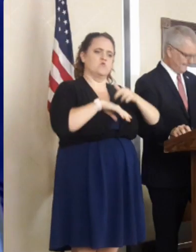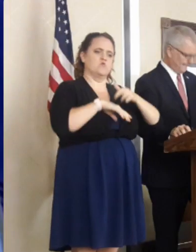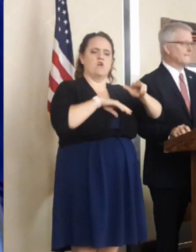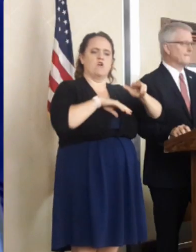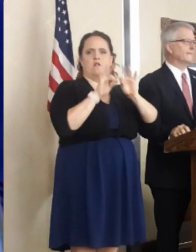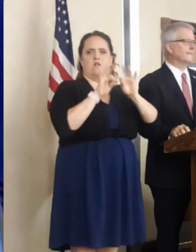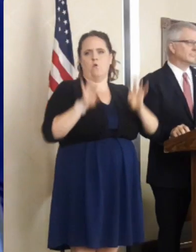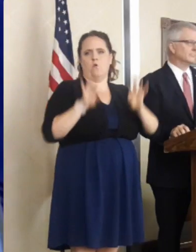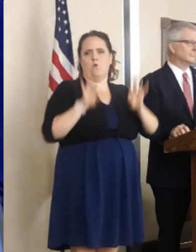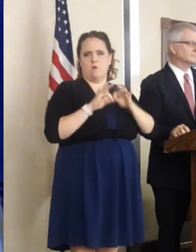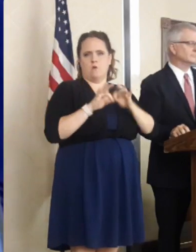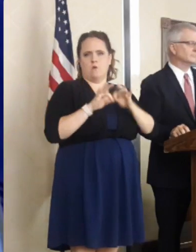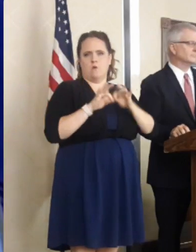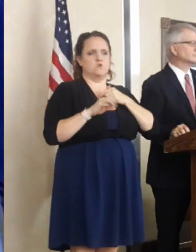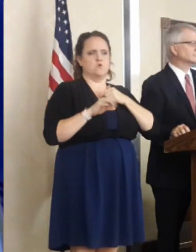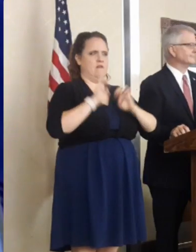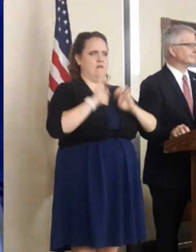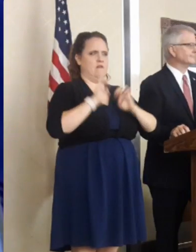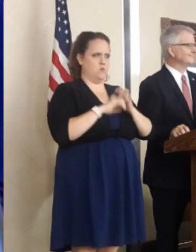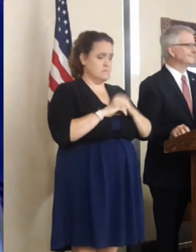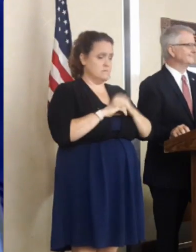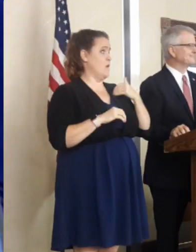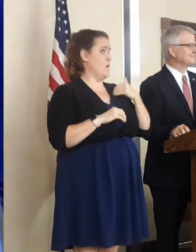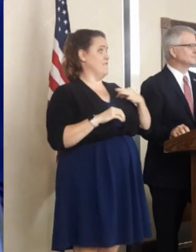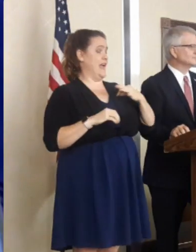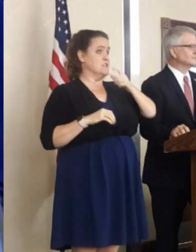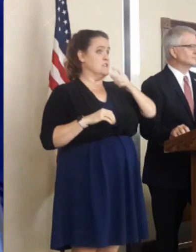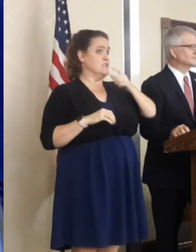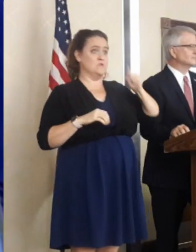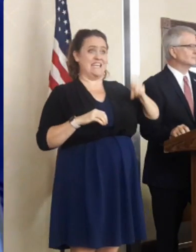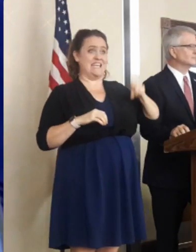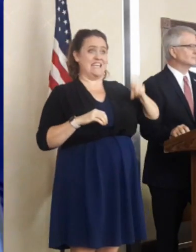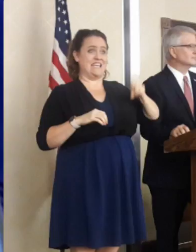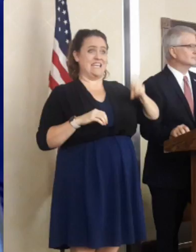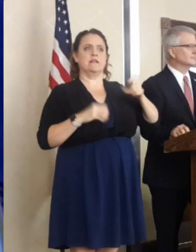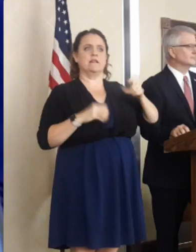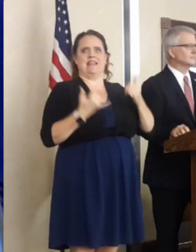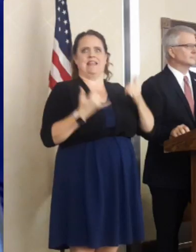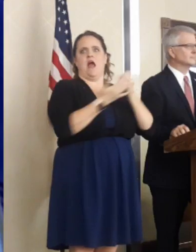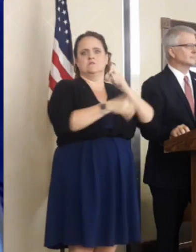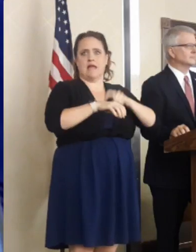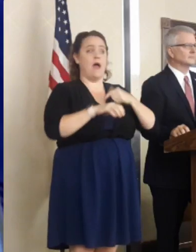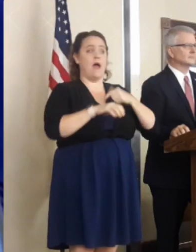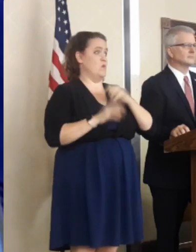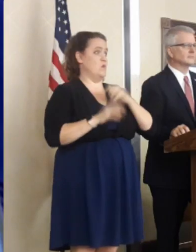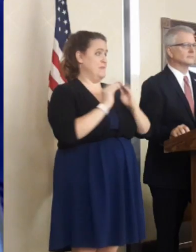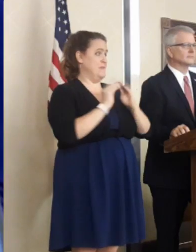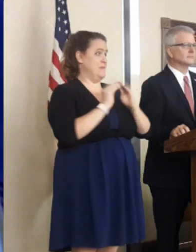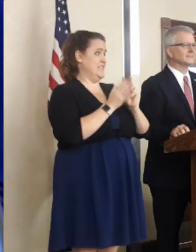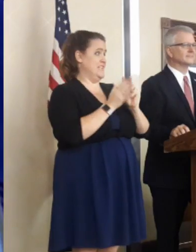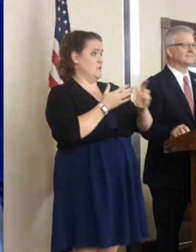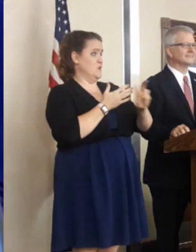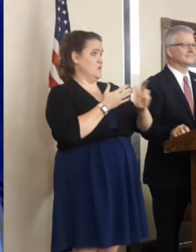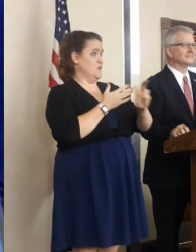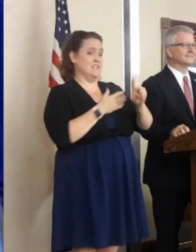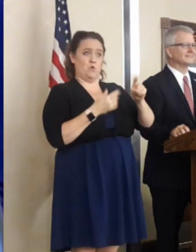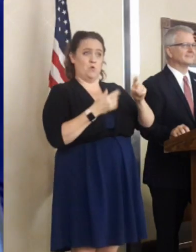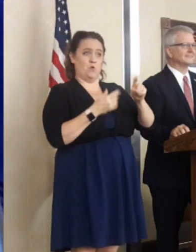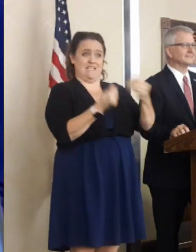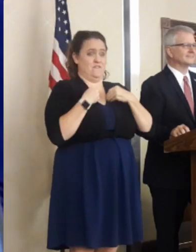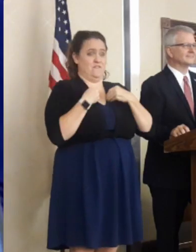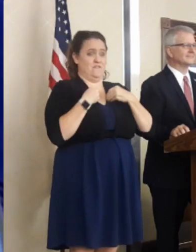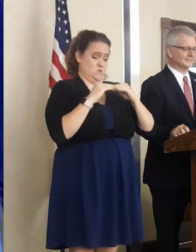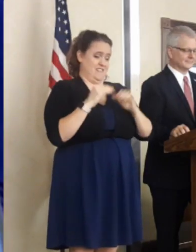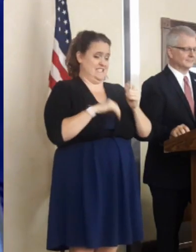So if you have candidates in need, now is the time. We're meeting in 2 weeks. We need these in within the next 10 days or so. So please let us know if you